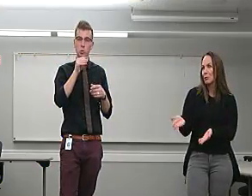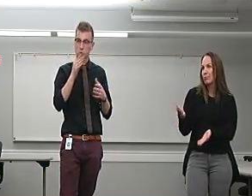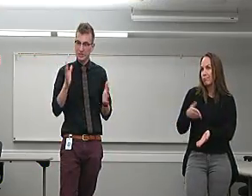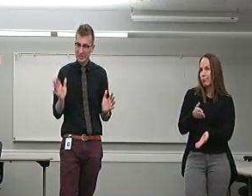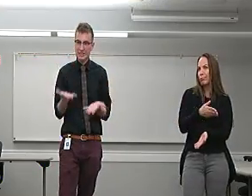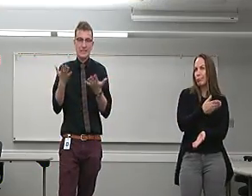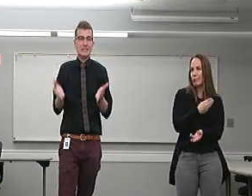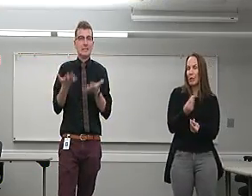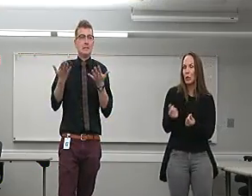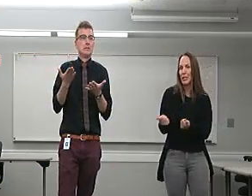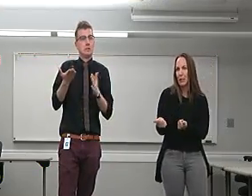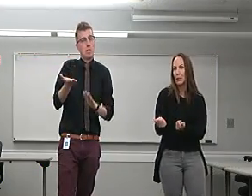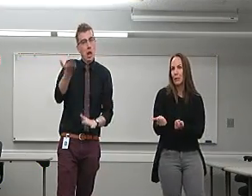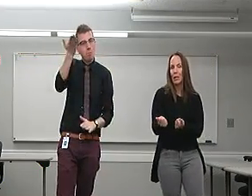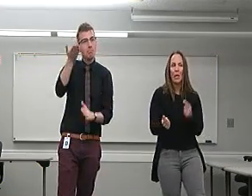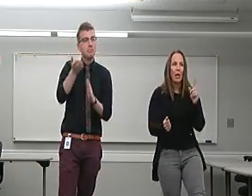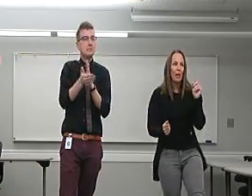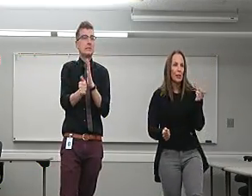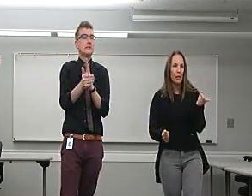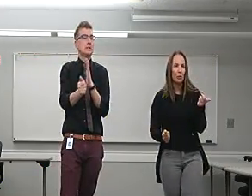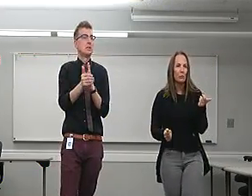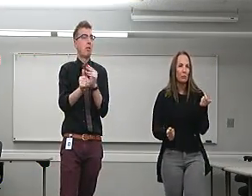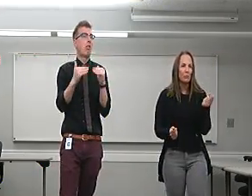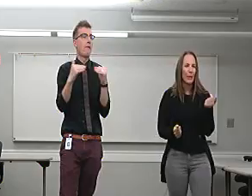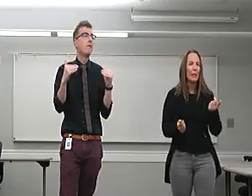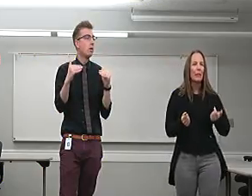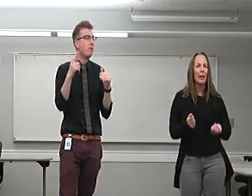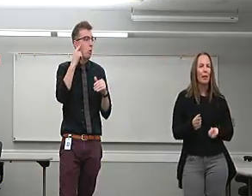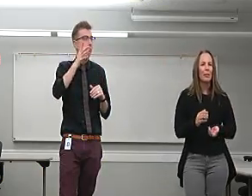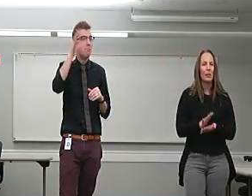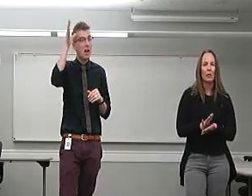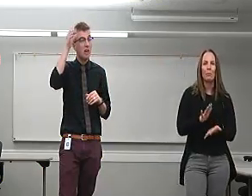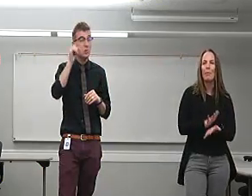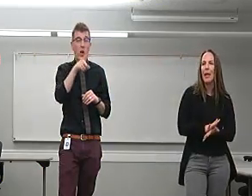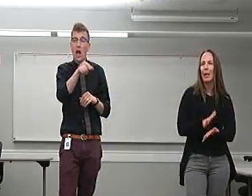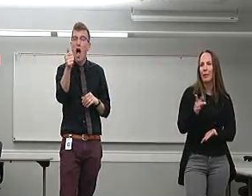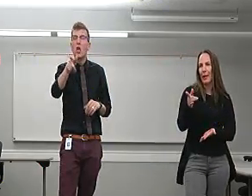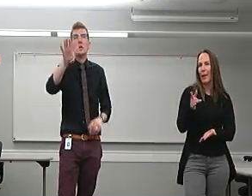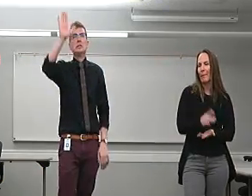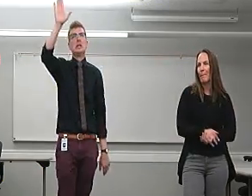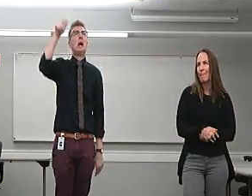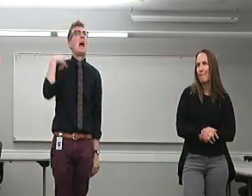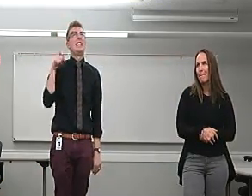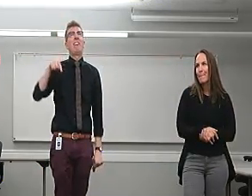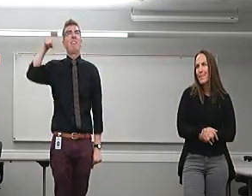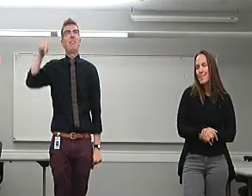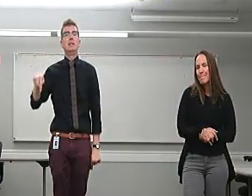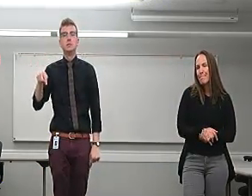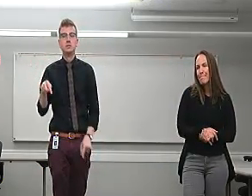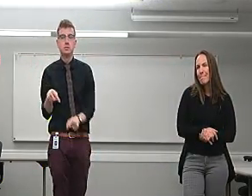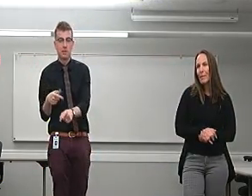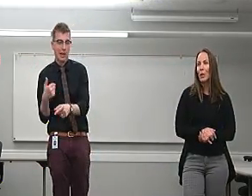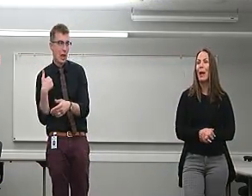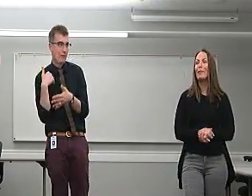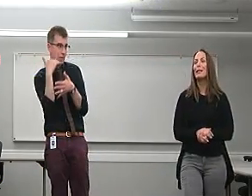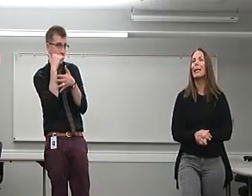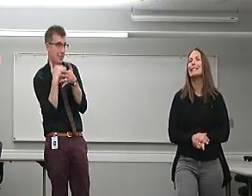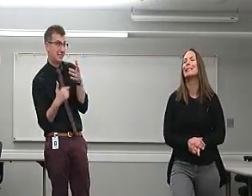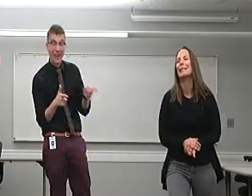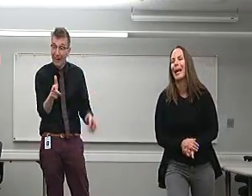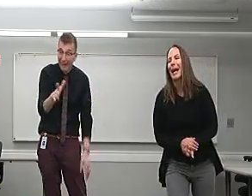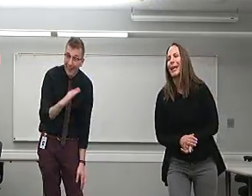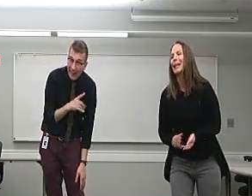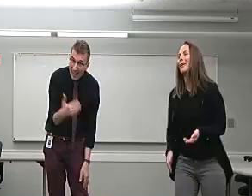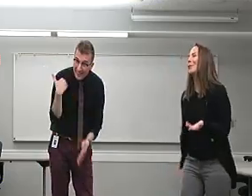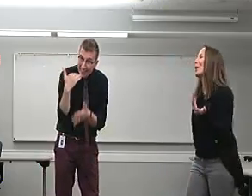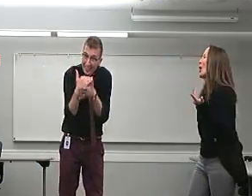their skills. So anything else that you go, man, yeah. I have a list. You have a list? Can I give you a